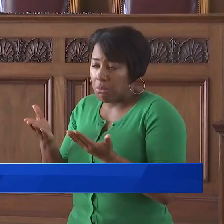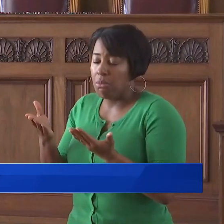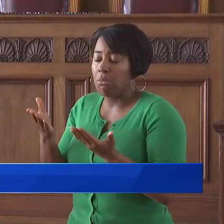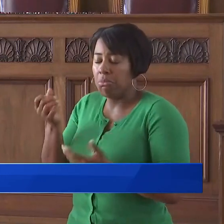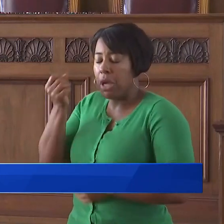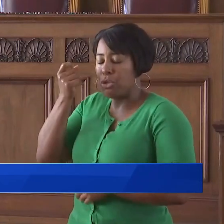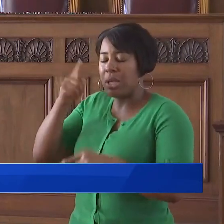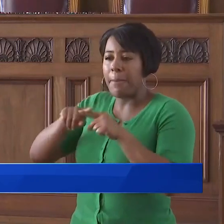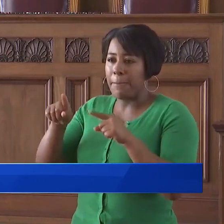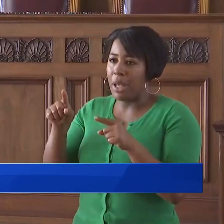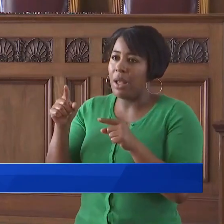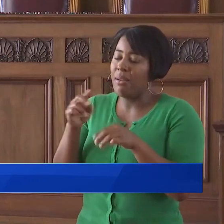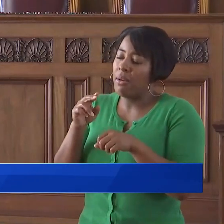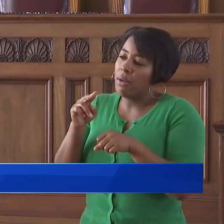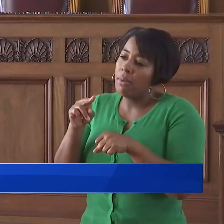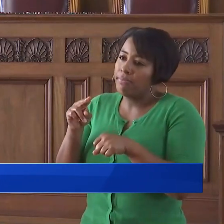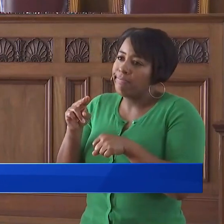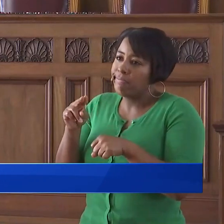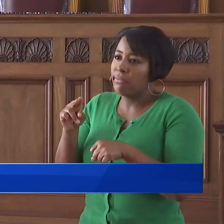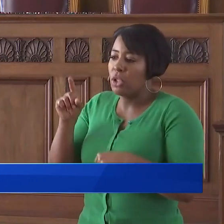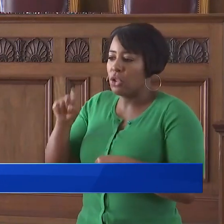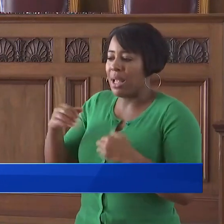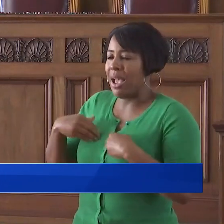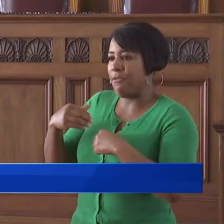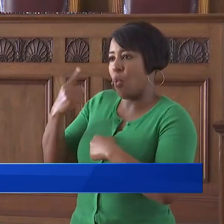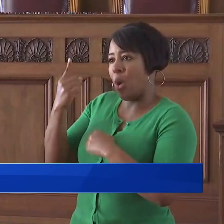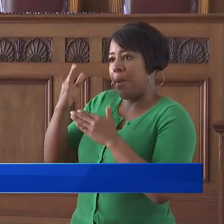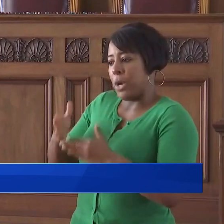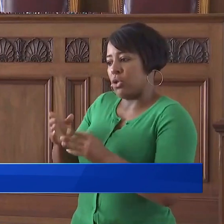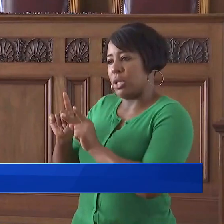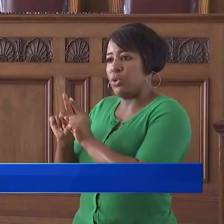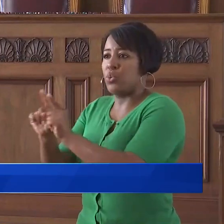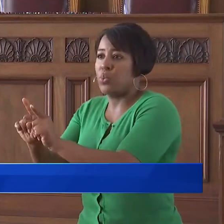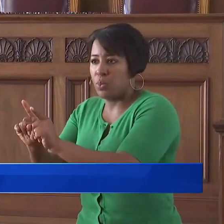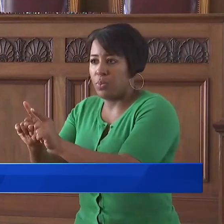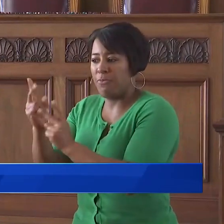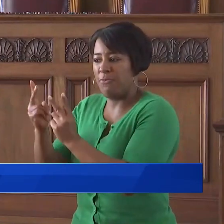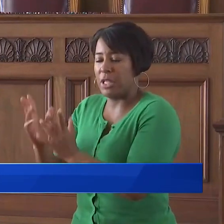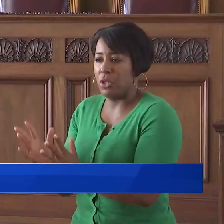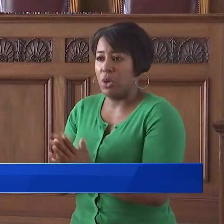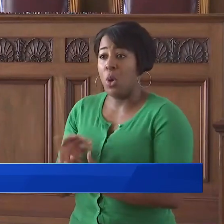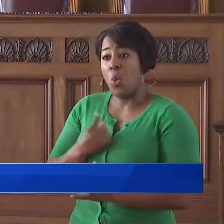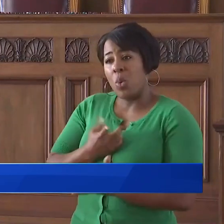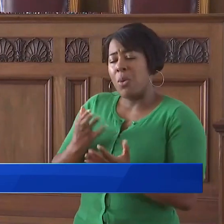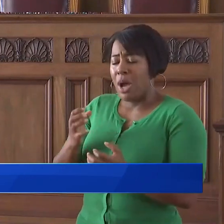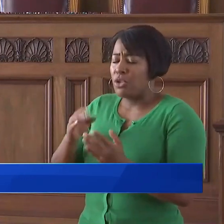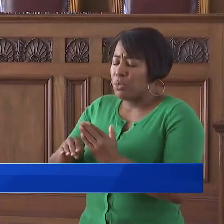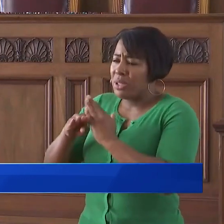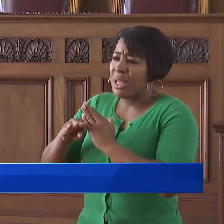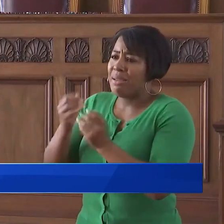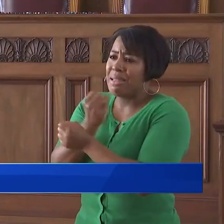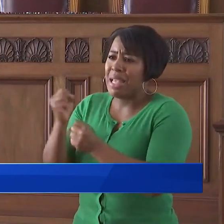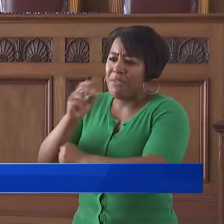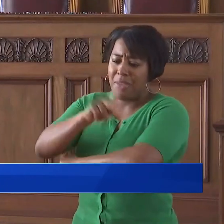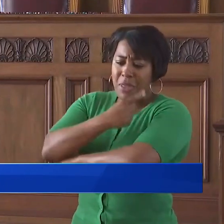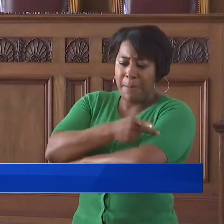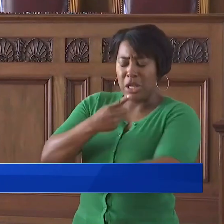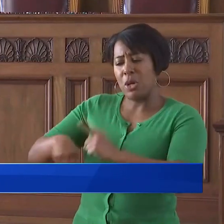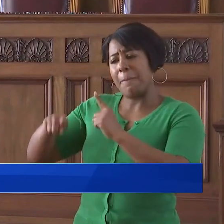Naturally, we want to do everything in our power to protect the safety of both the patient as well as the healthcare